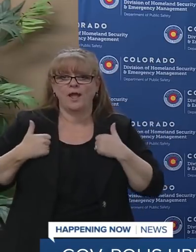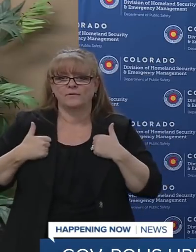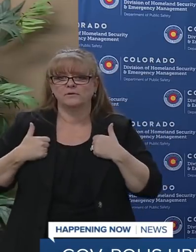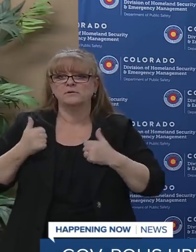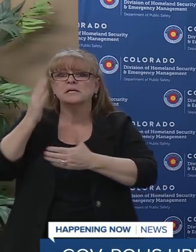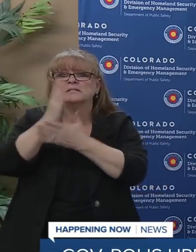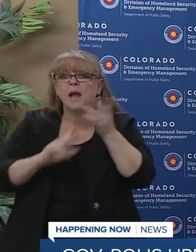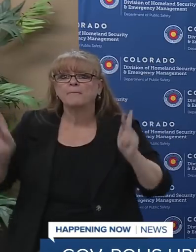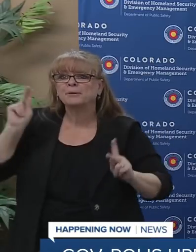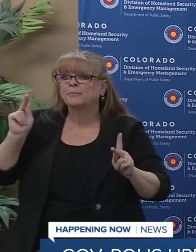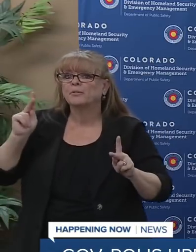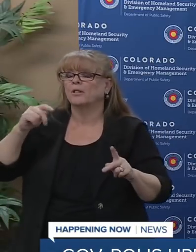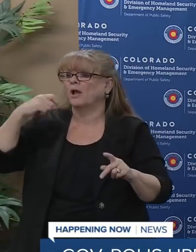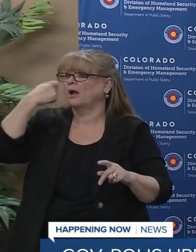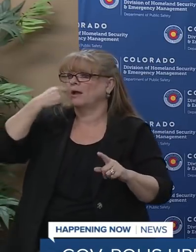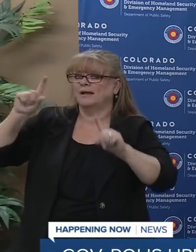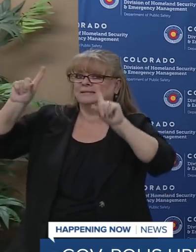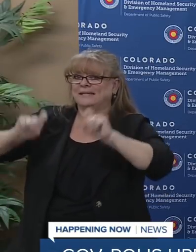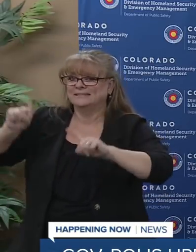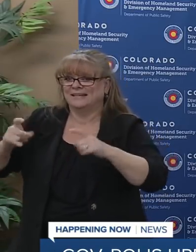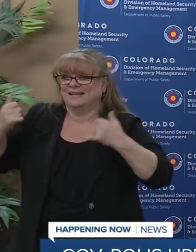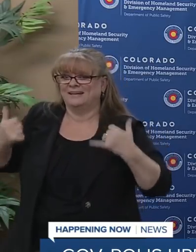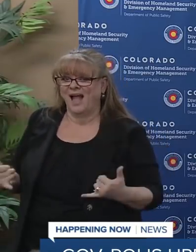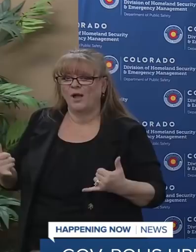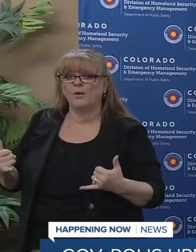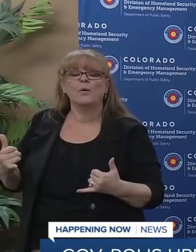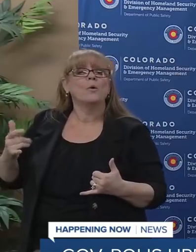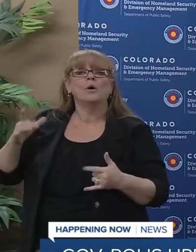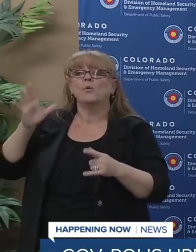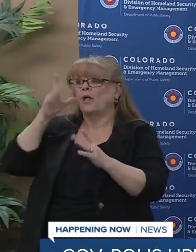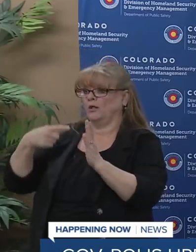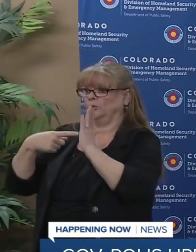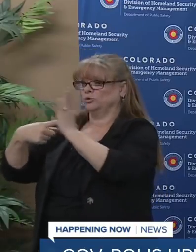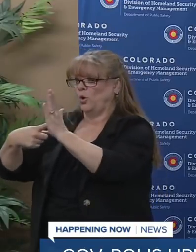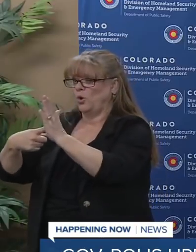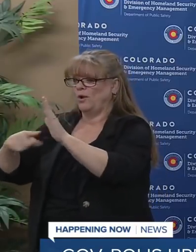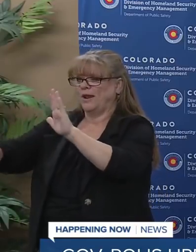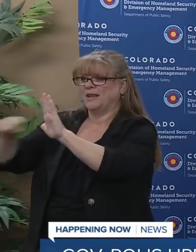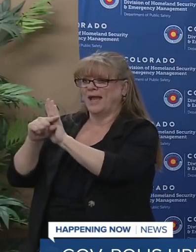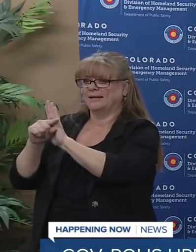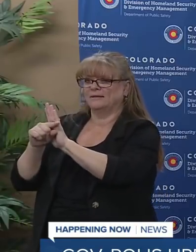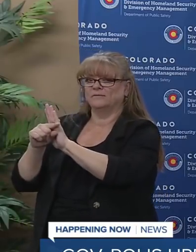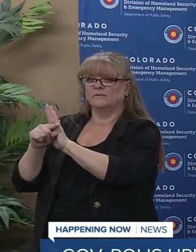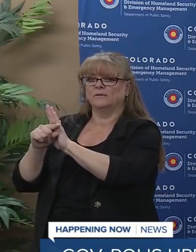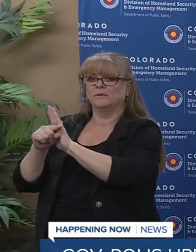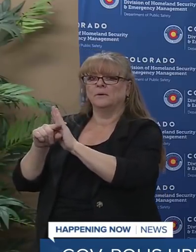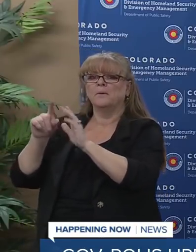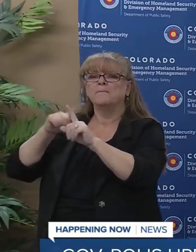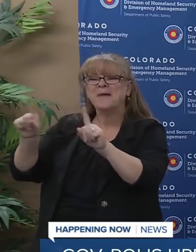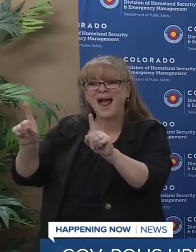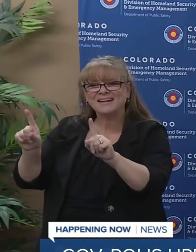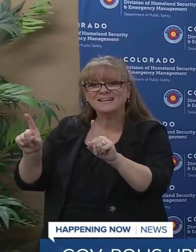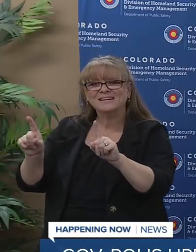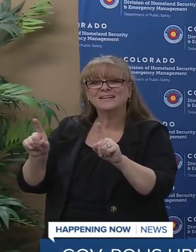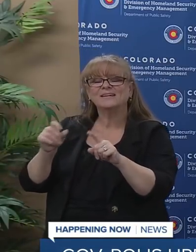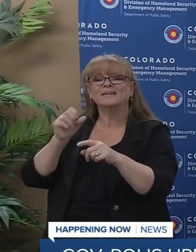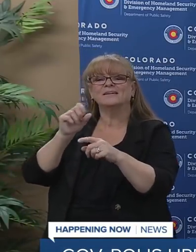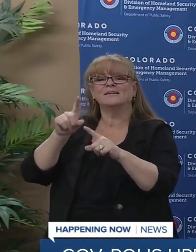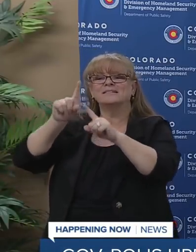or be asymptomatic and not yet converting. So depending on the kind of test, it might pick it up at a point